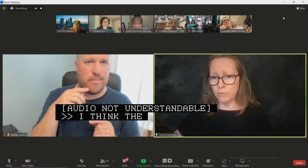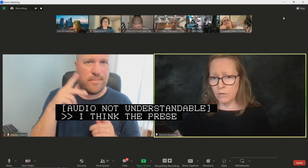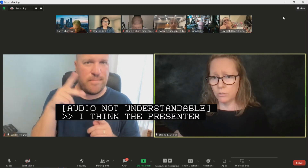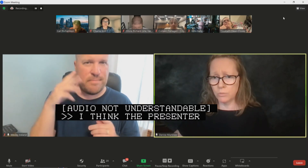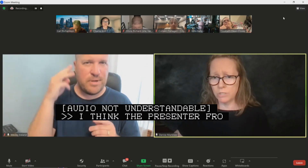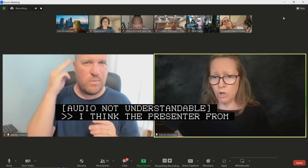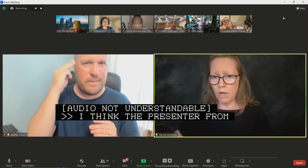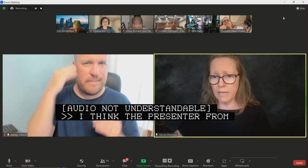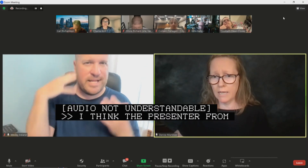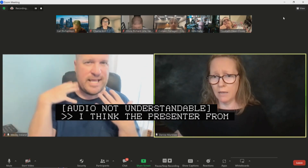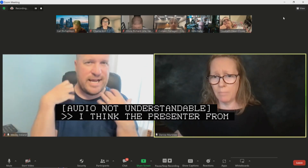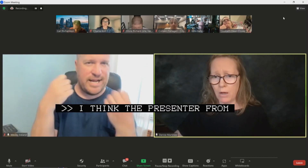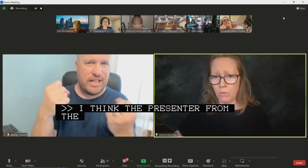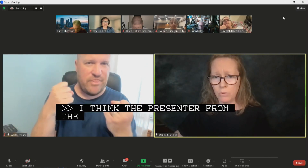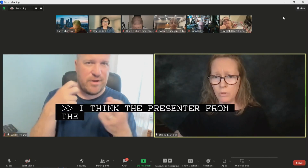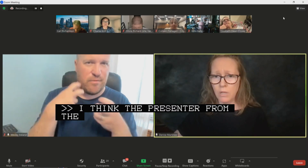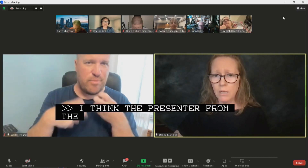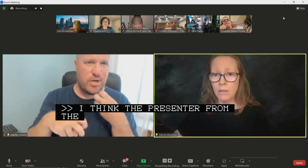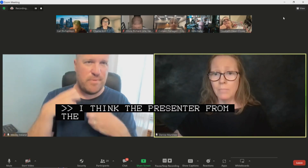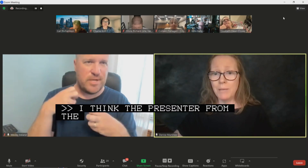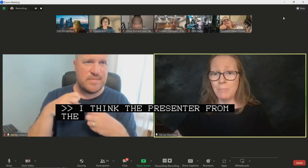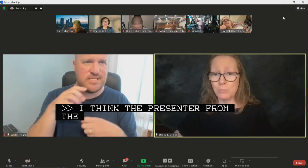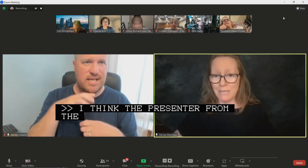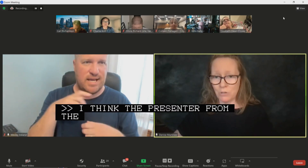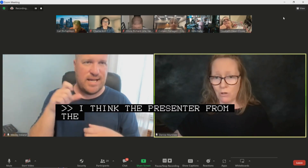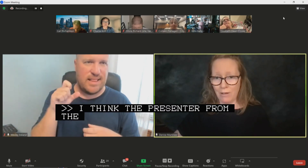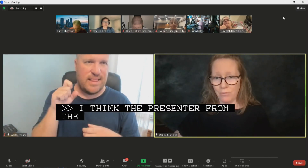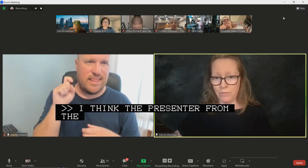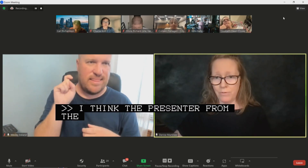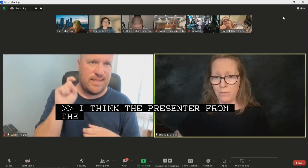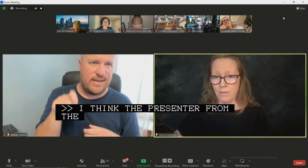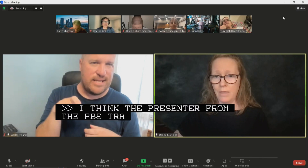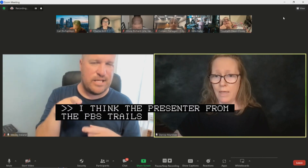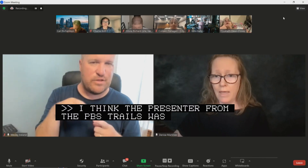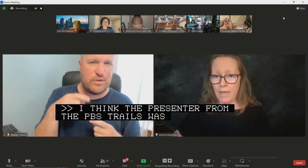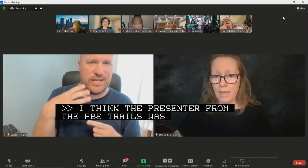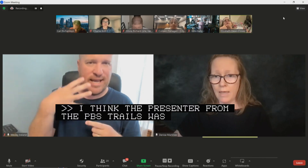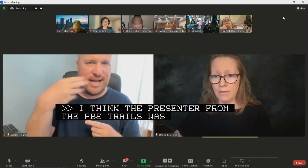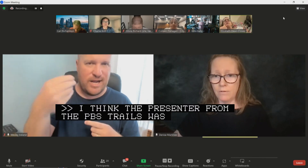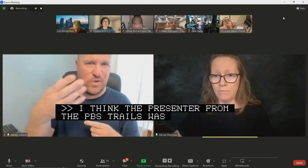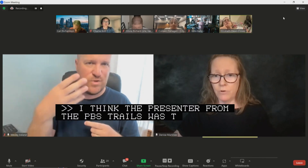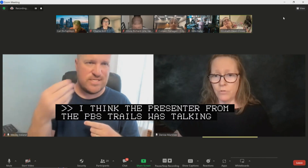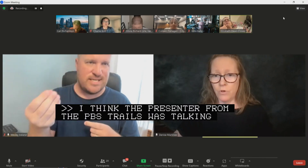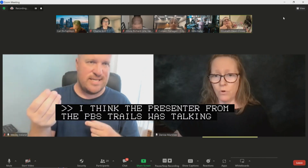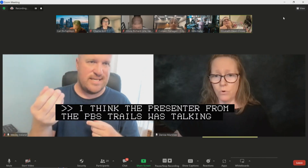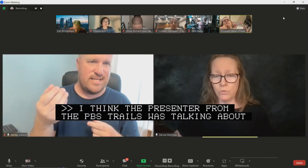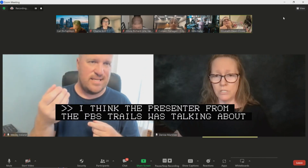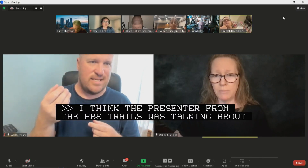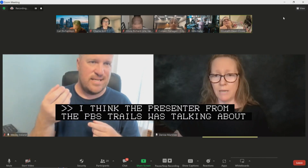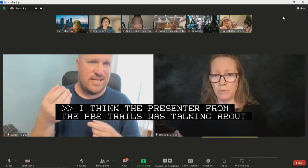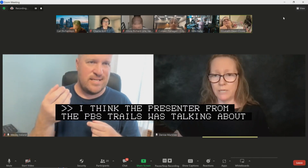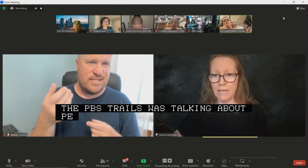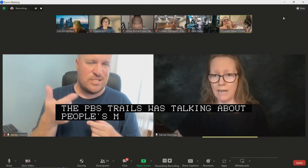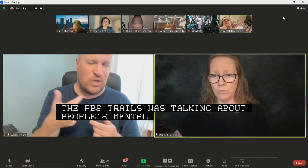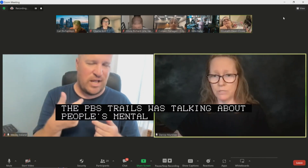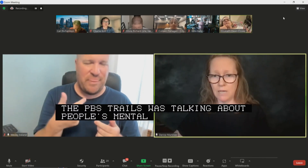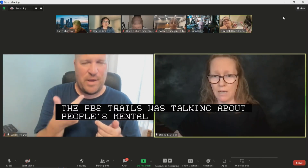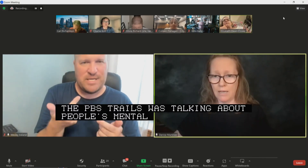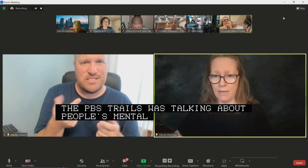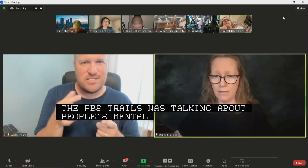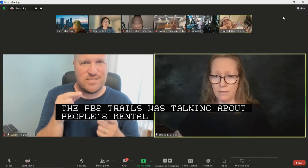on the trails was talking about people's mental health. And for those to be able to